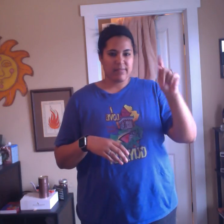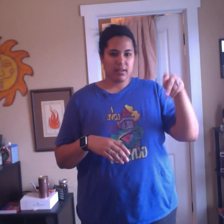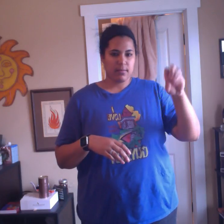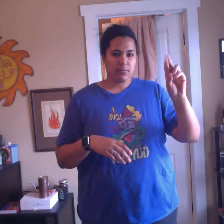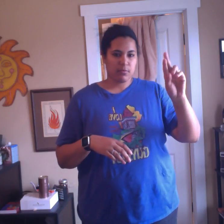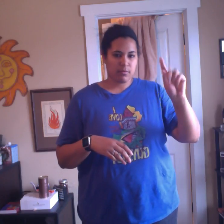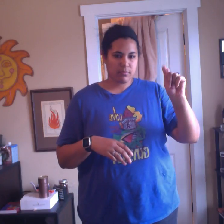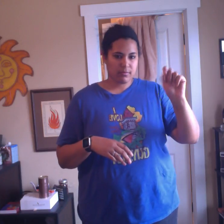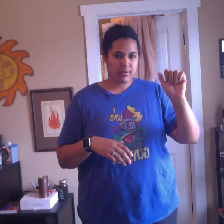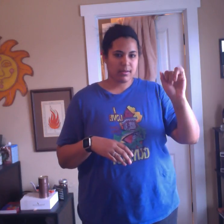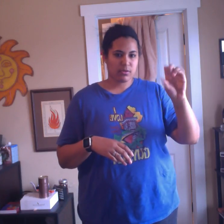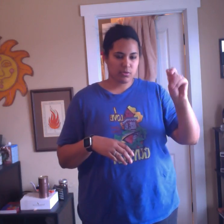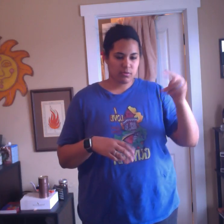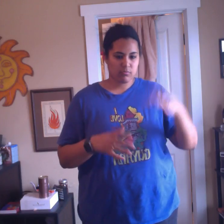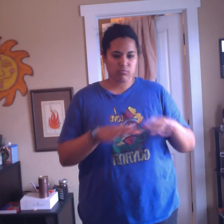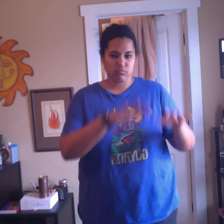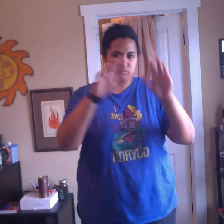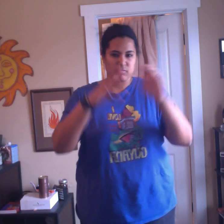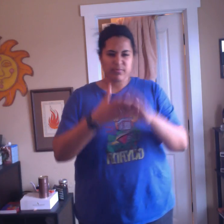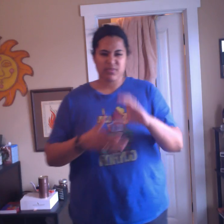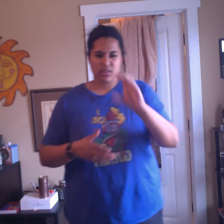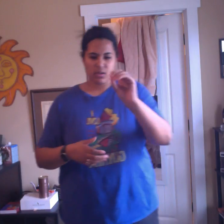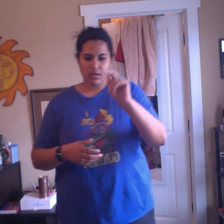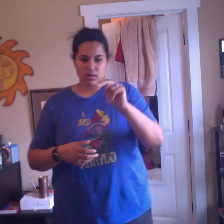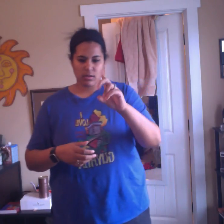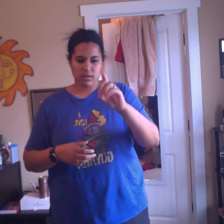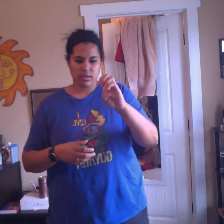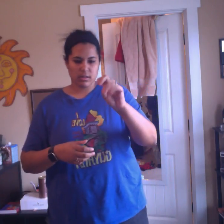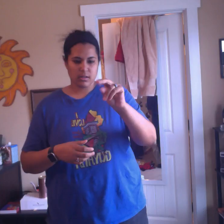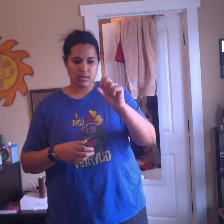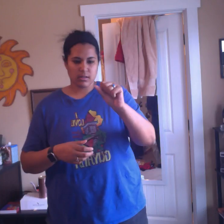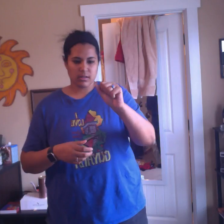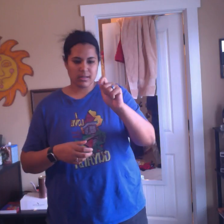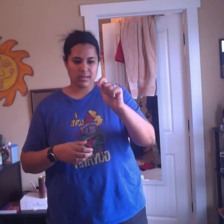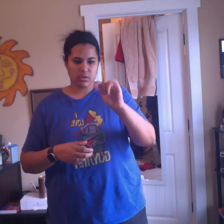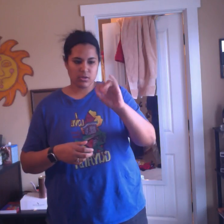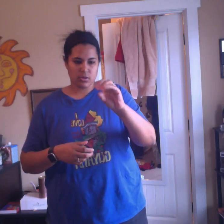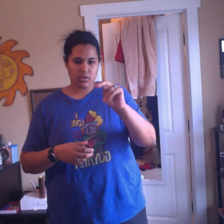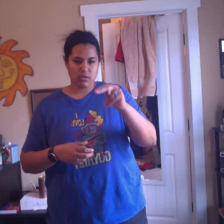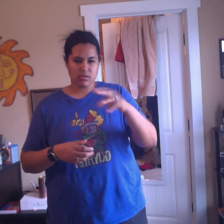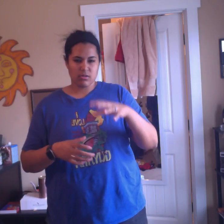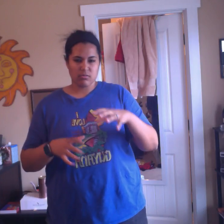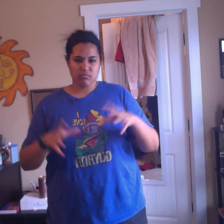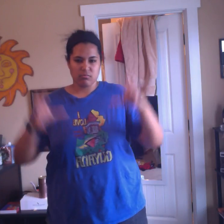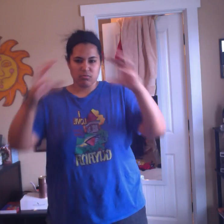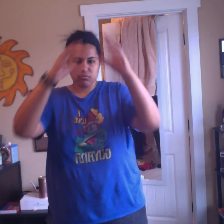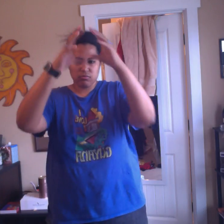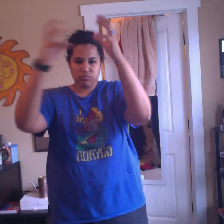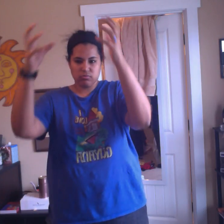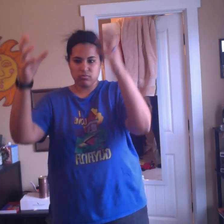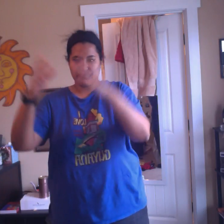and evapotranspiration, you now see how the water cycle works all around us. Hey, you forgot one part! Huh?